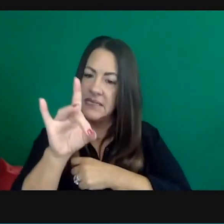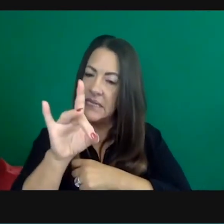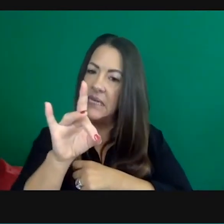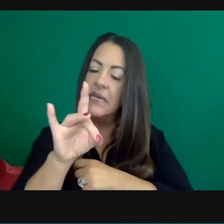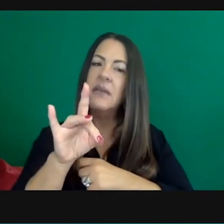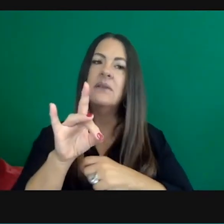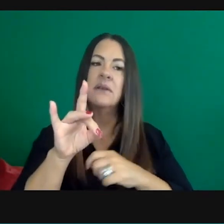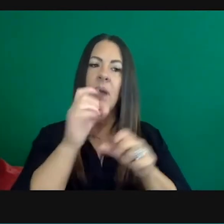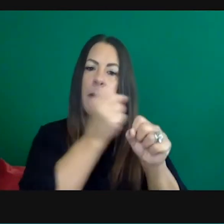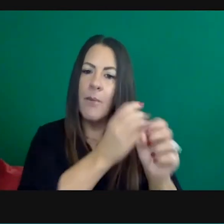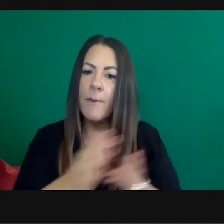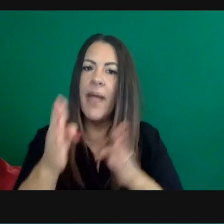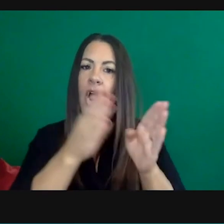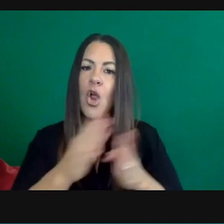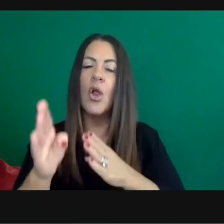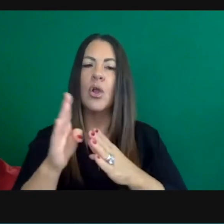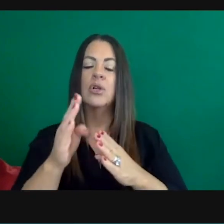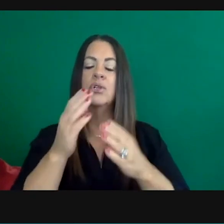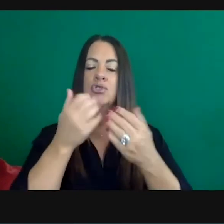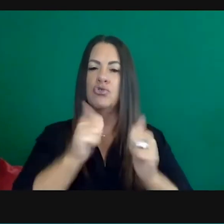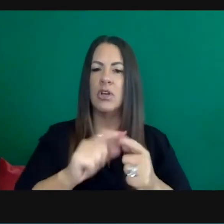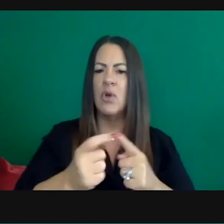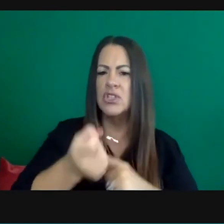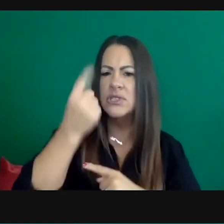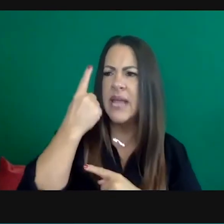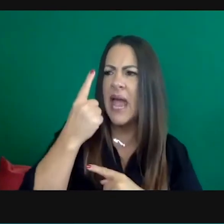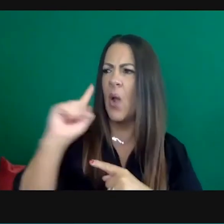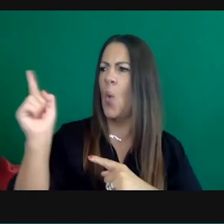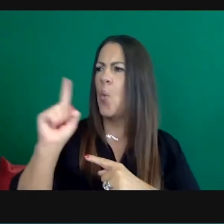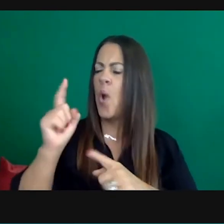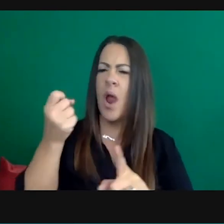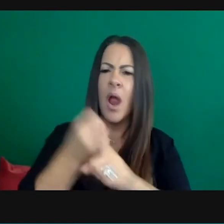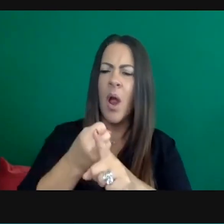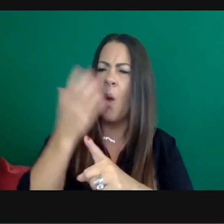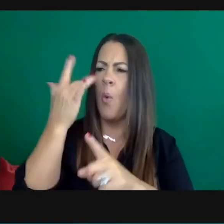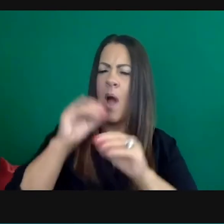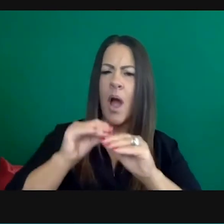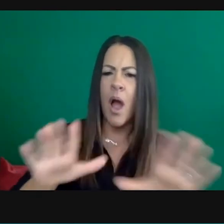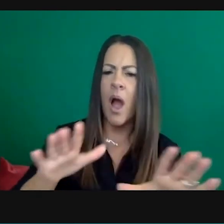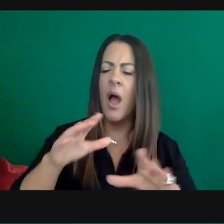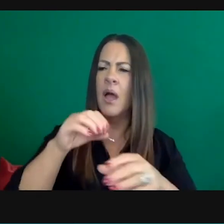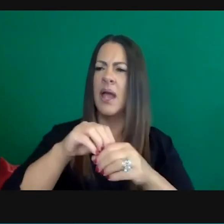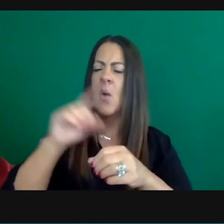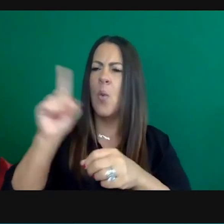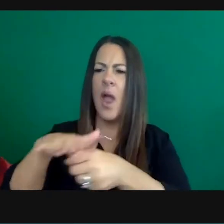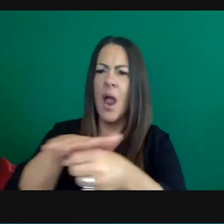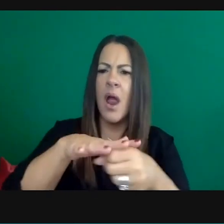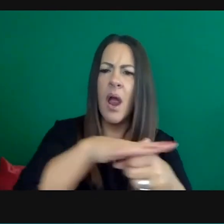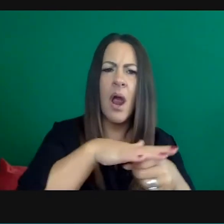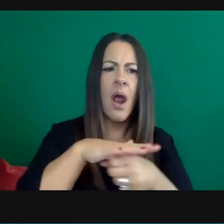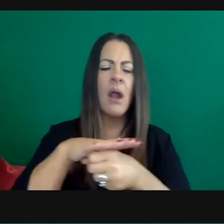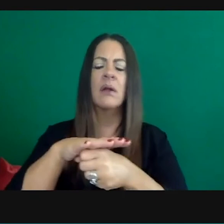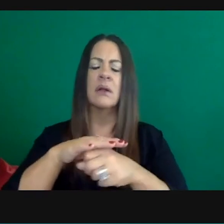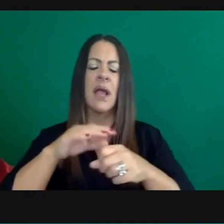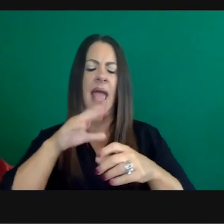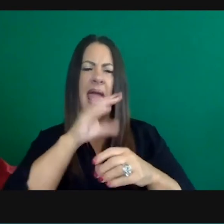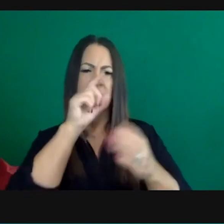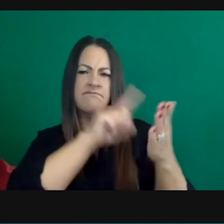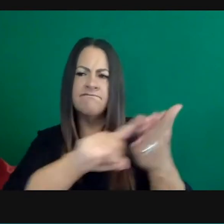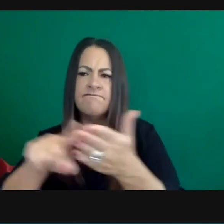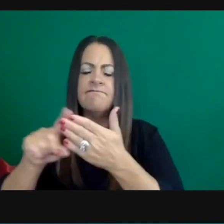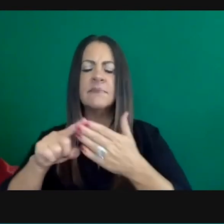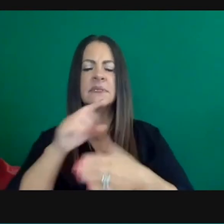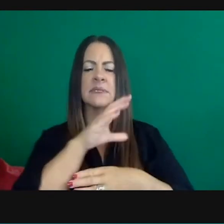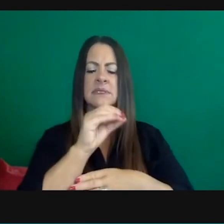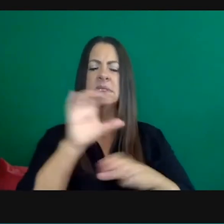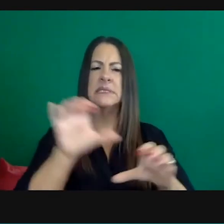be prepared with both understanding where transmission is happening across their community, being prepared with testing and contact